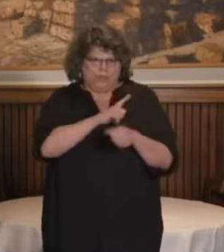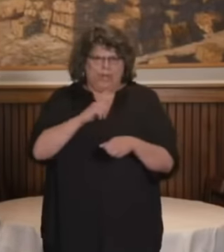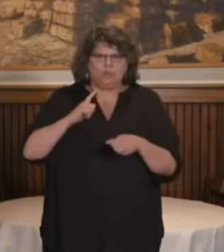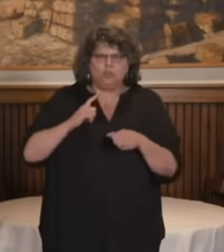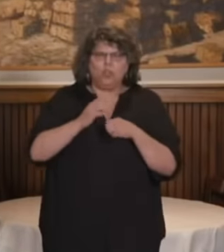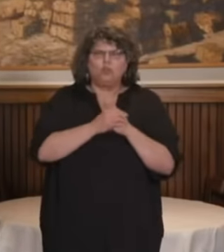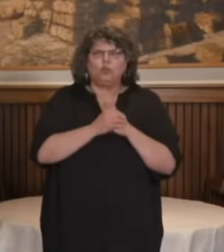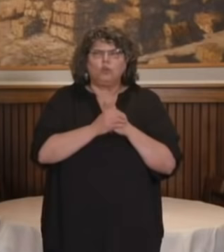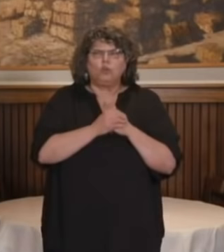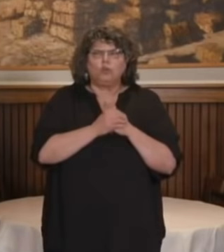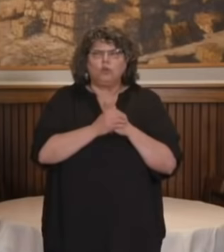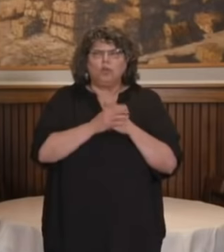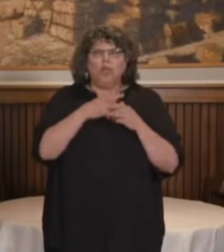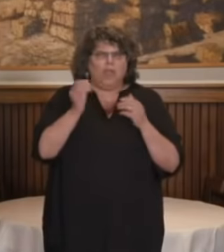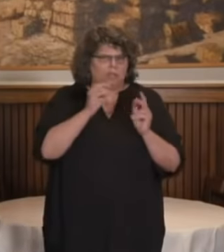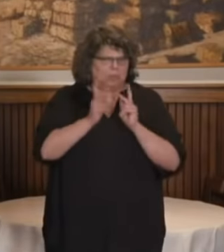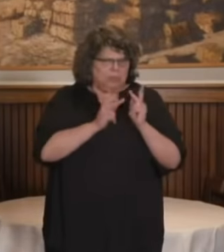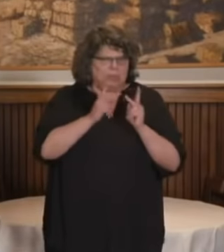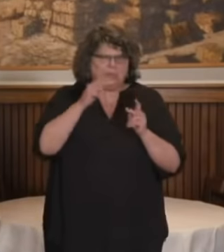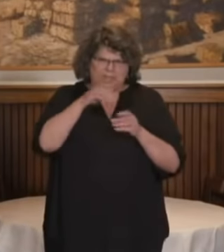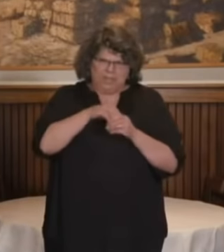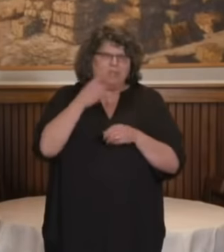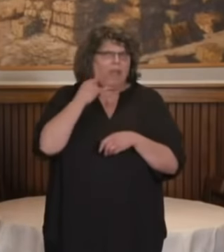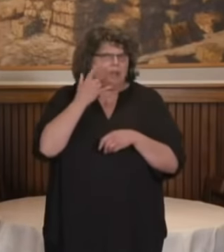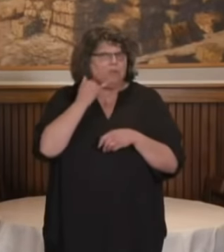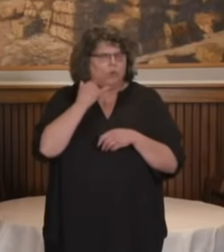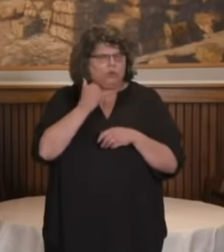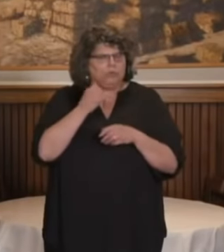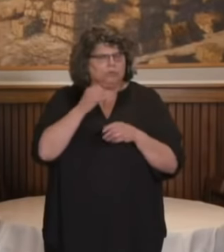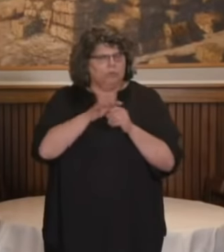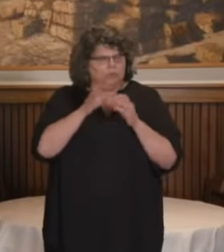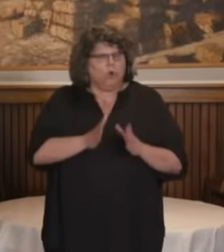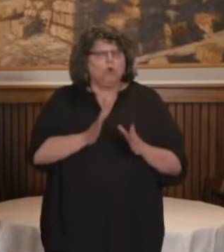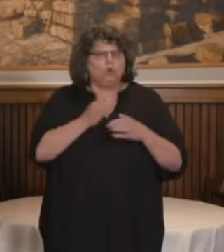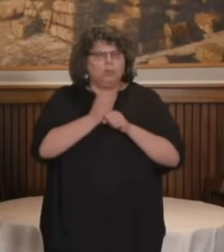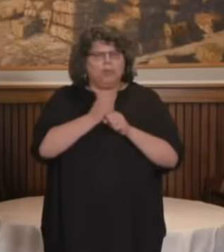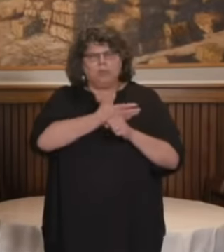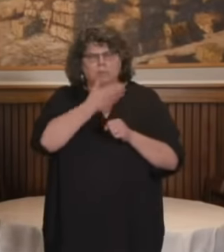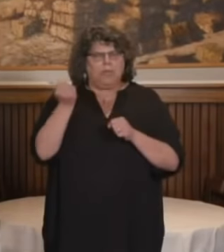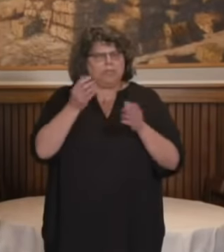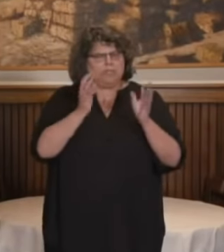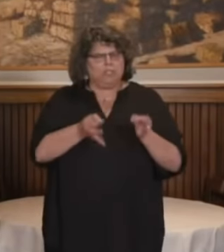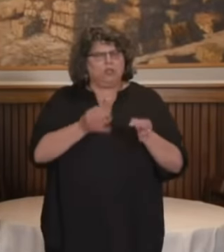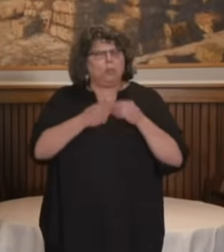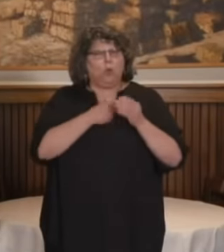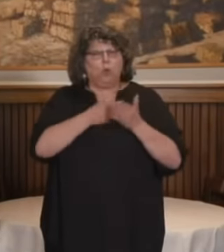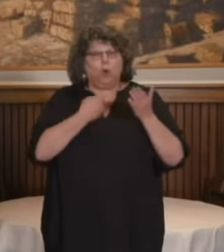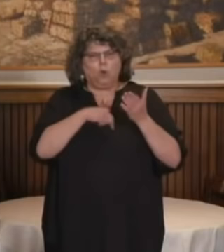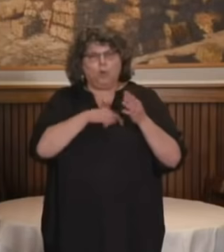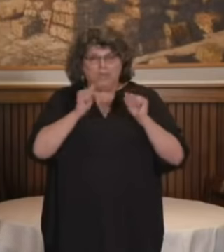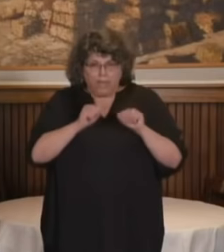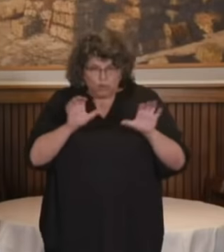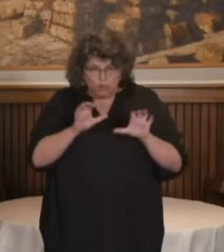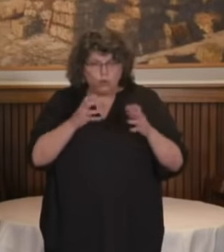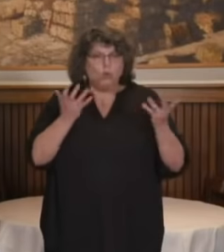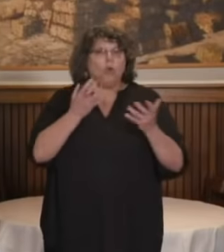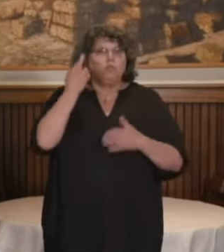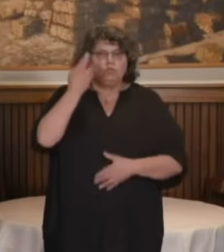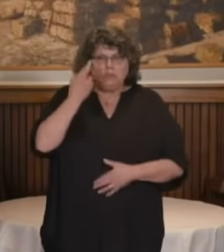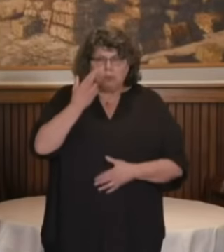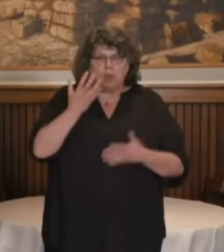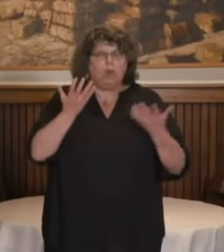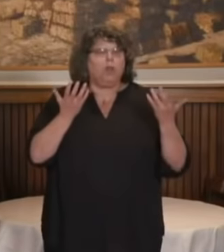and again with the people of the state of California to make the best assessment of what's achievable, what's reasonable, what's